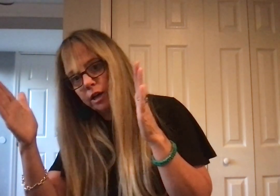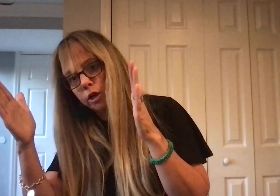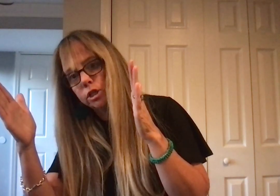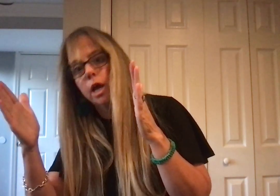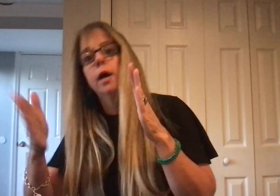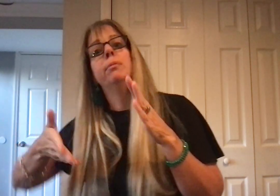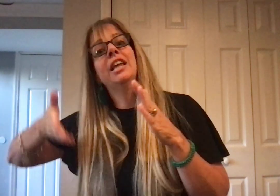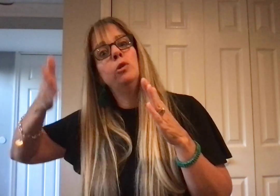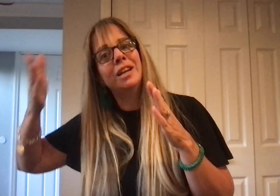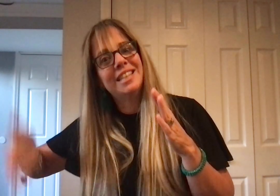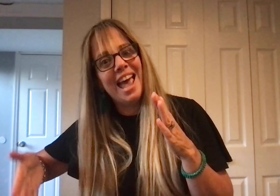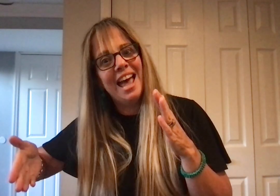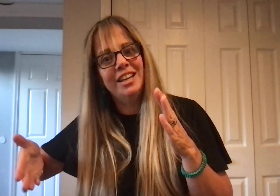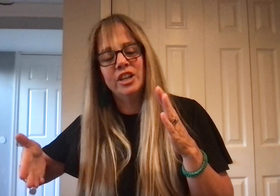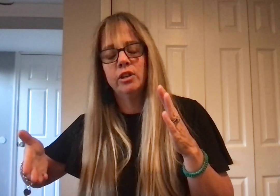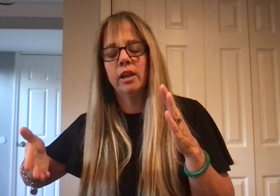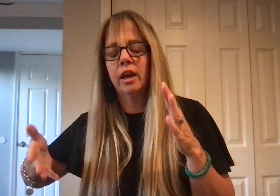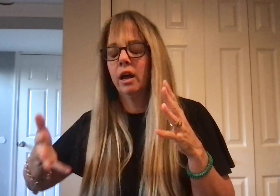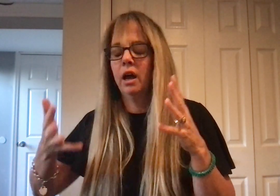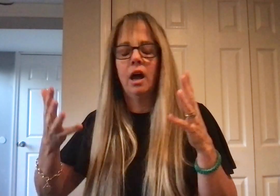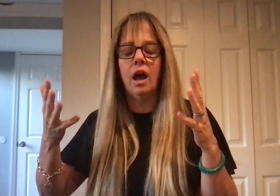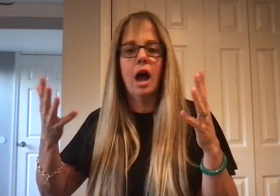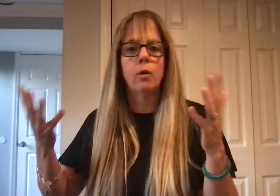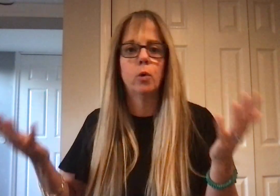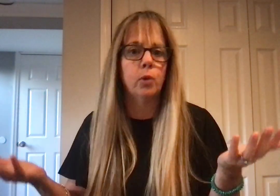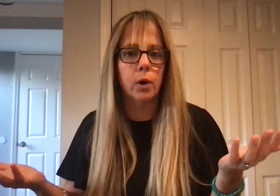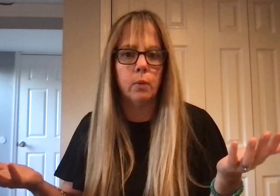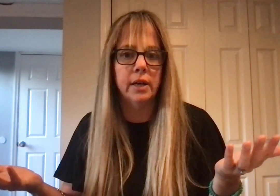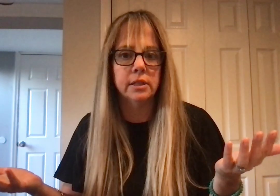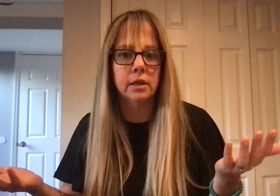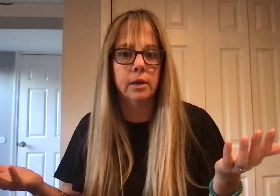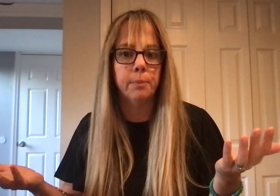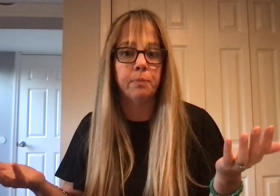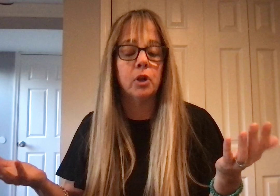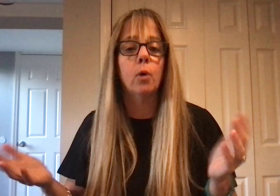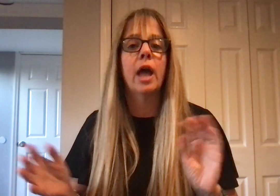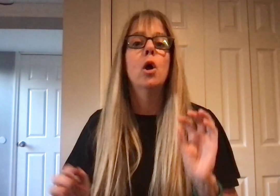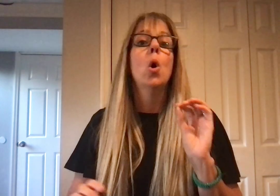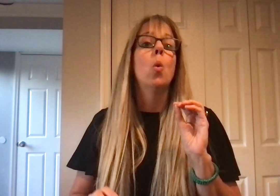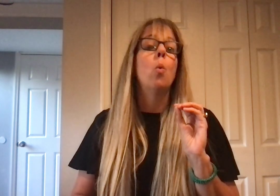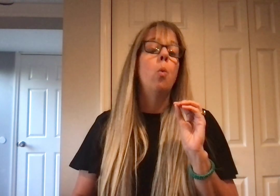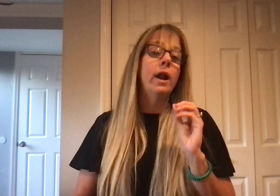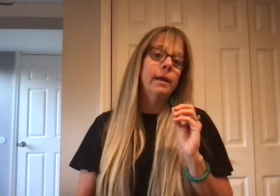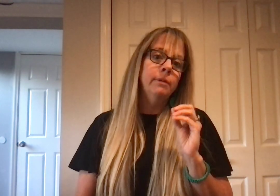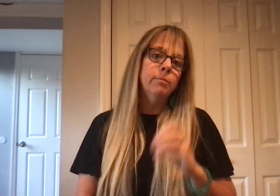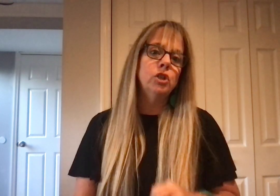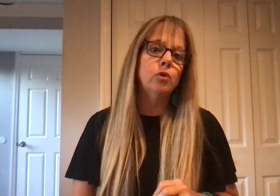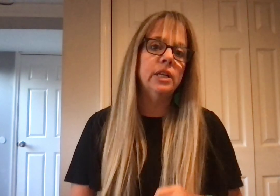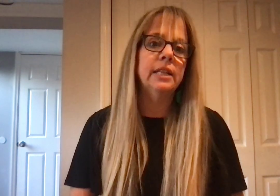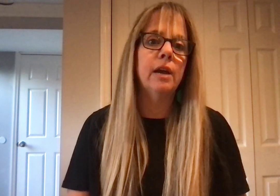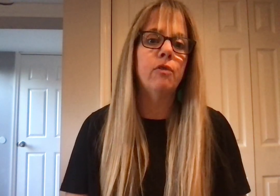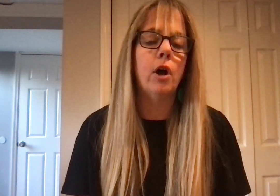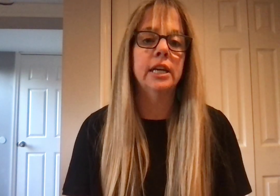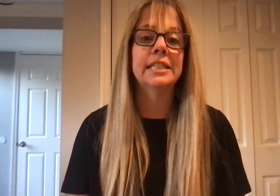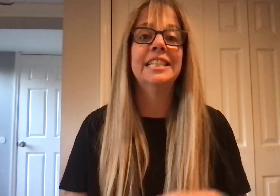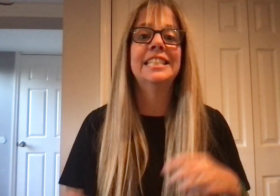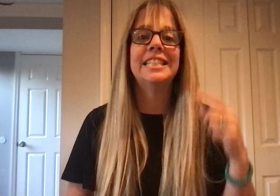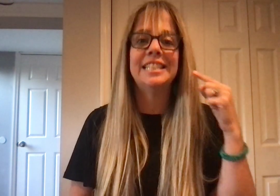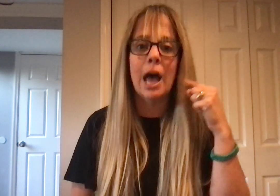letters, but then you get to the end and you're like, I don't know what the word was. Okay? What I mean by treat it like phonics is sound